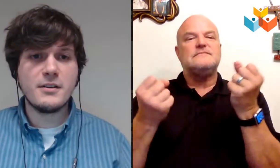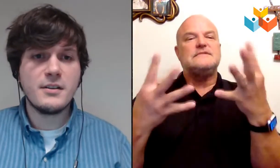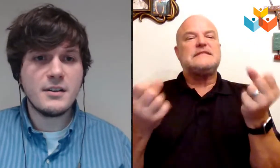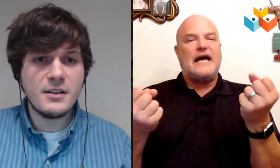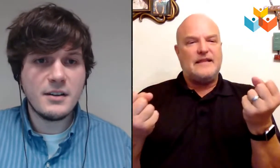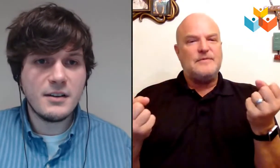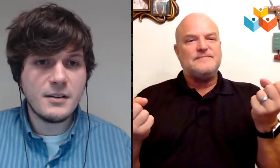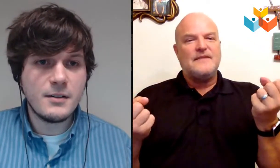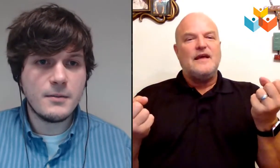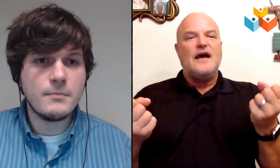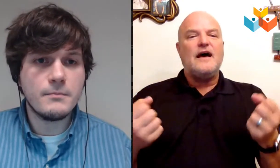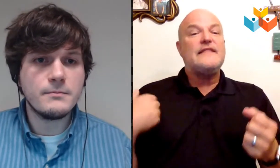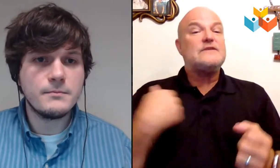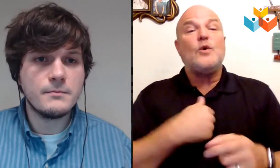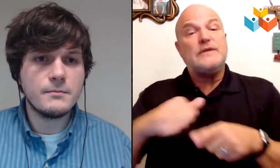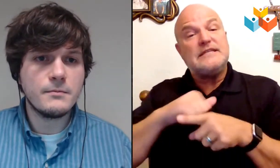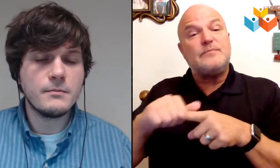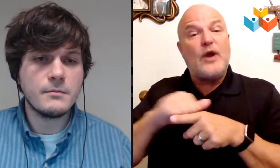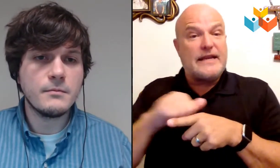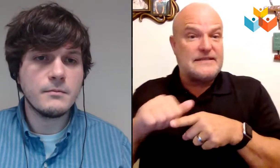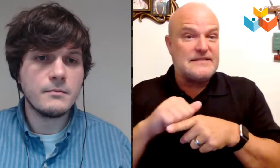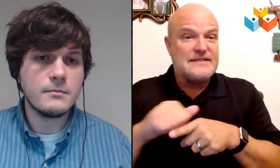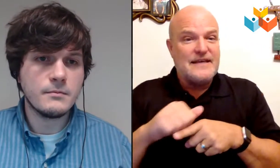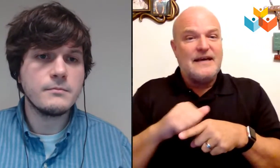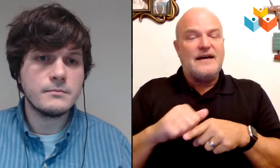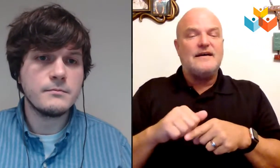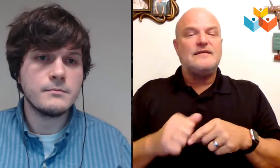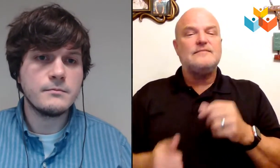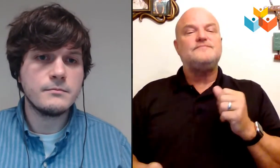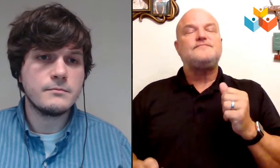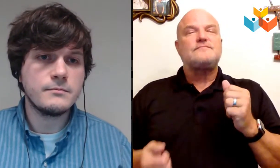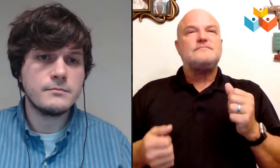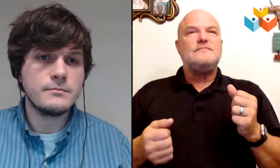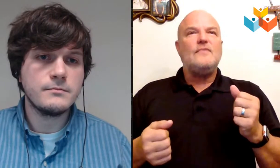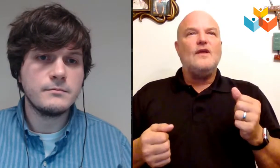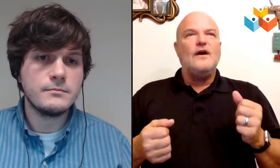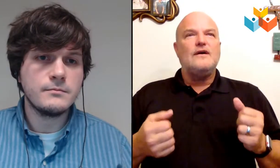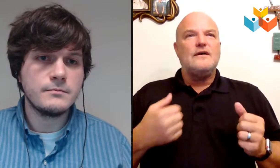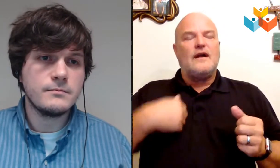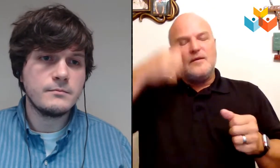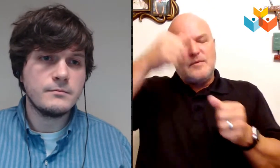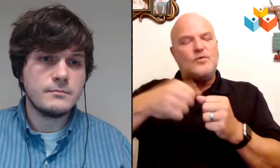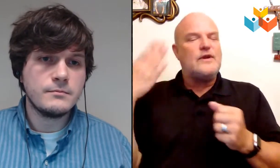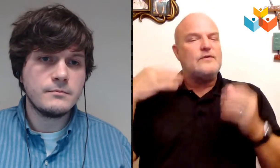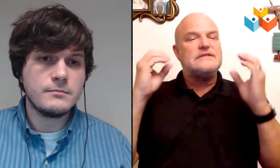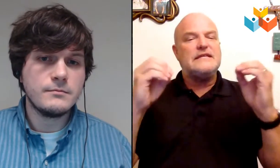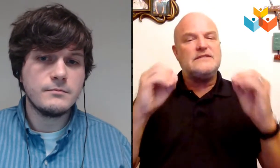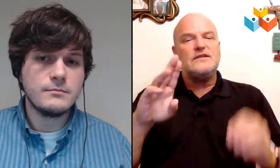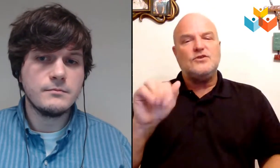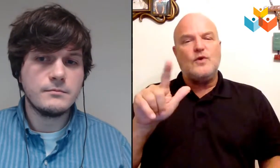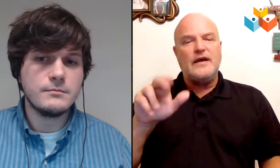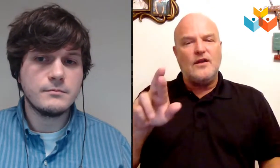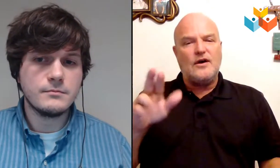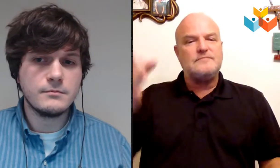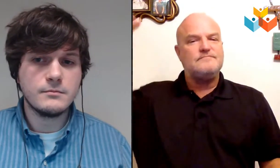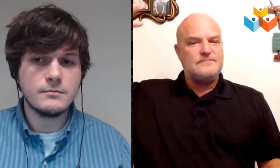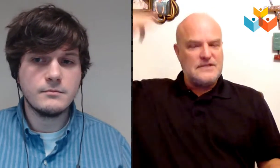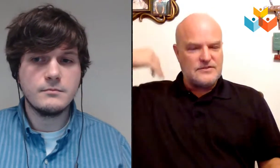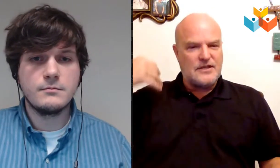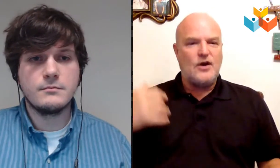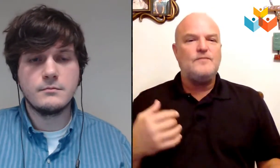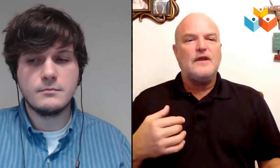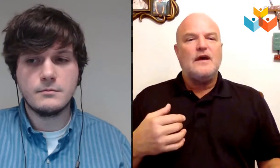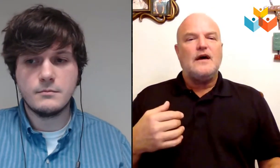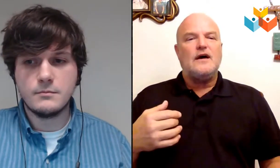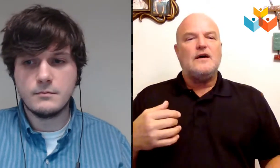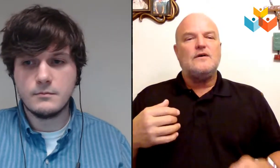together? Sign them. That's what we tend to practice. I remember when I was teaching at UALR